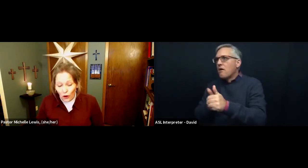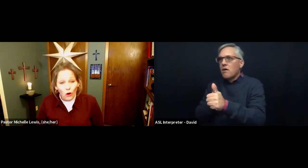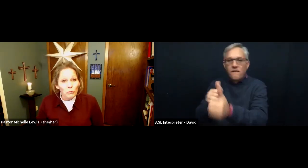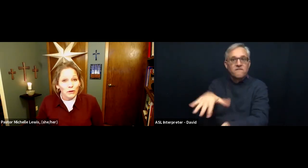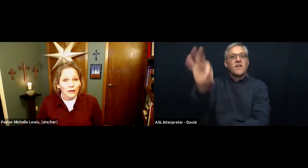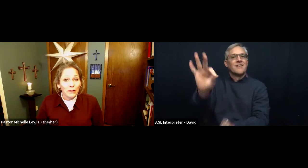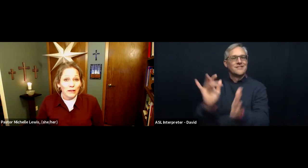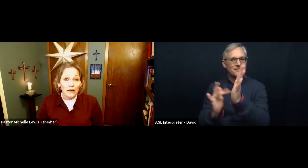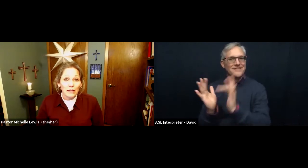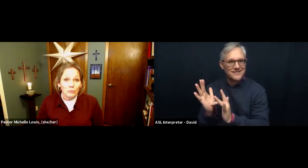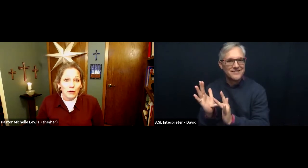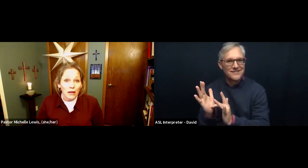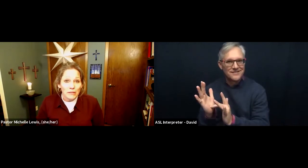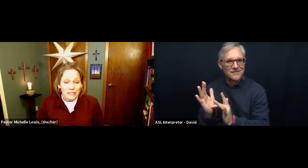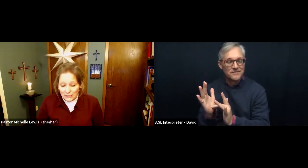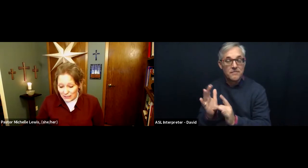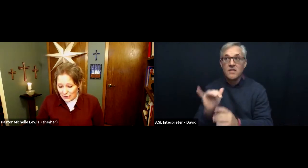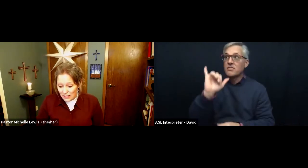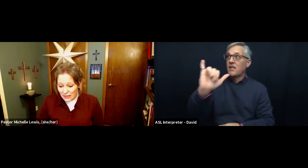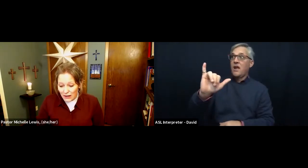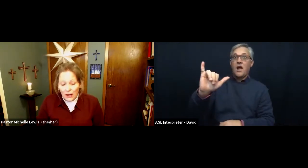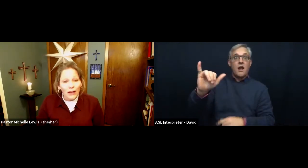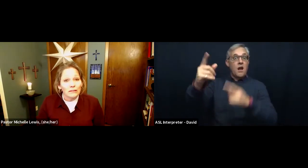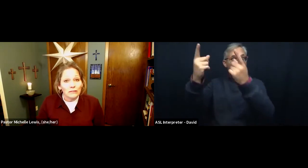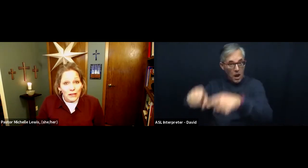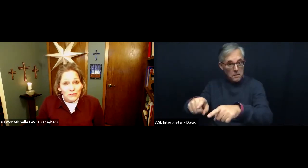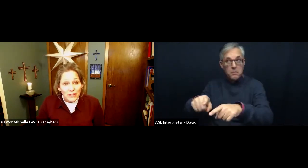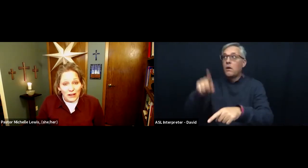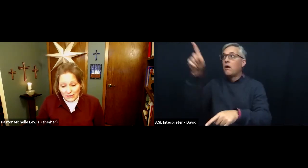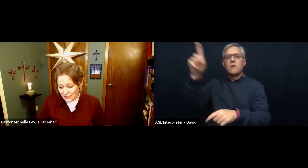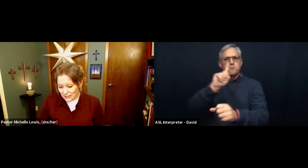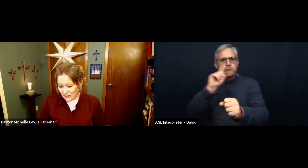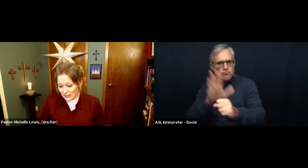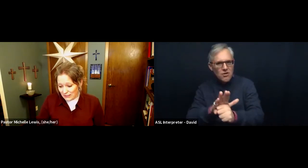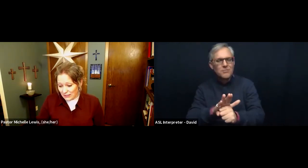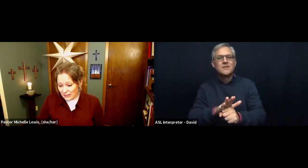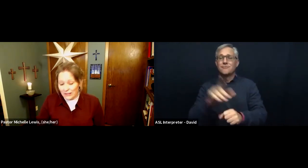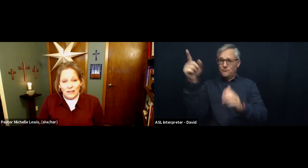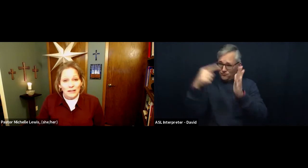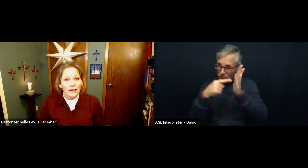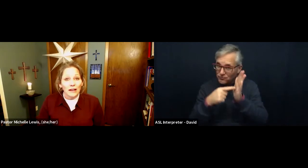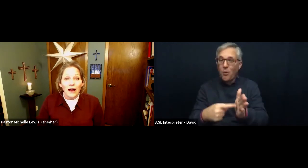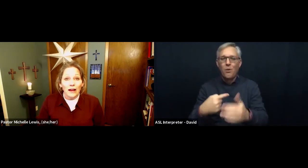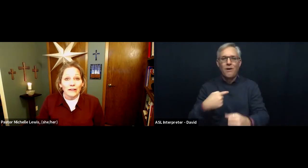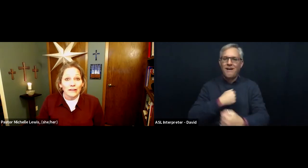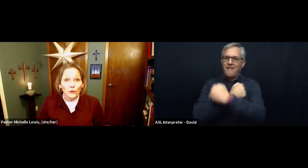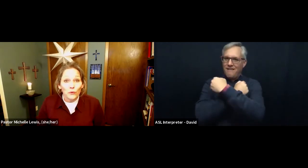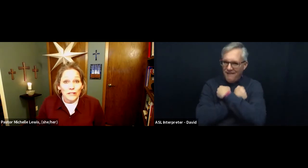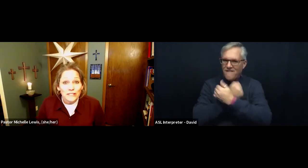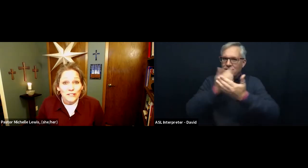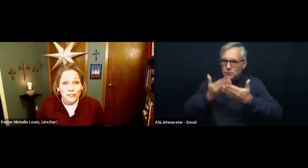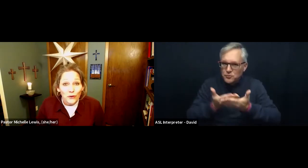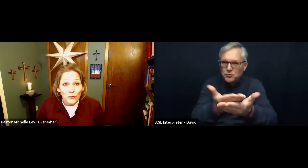in the hope and the promise that God loves us and God